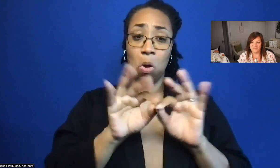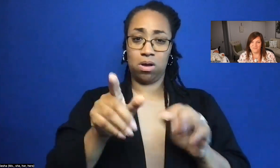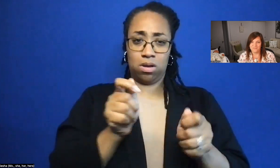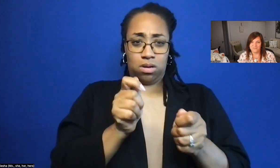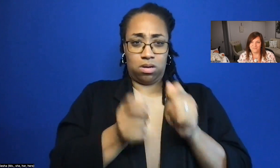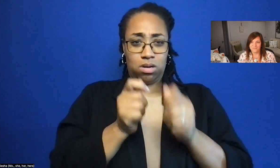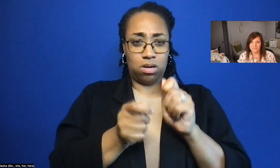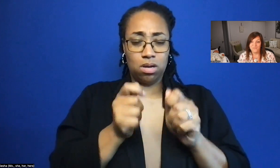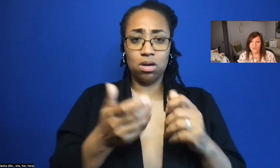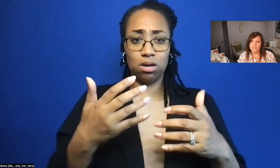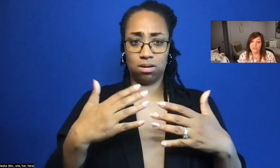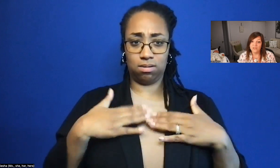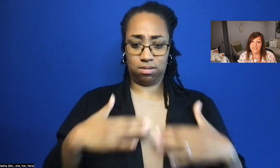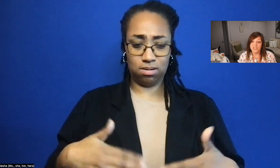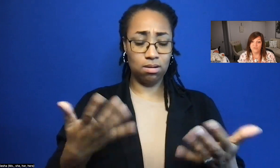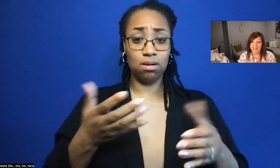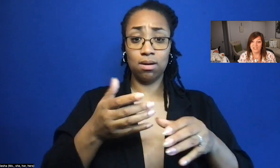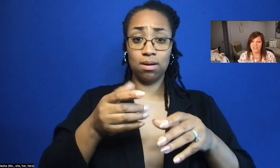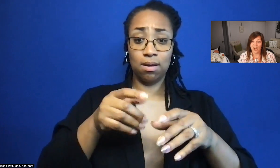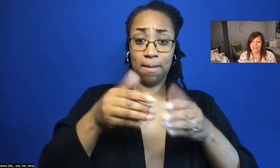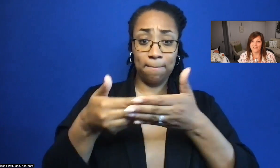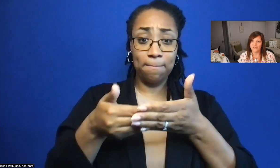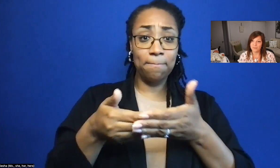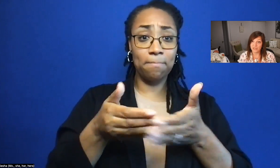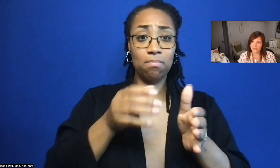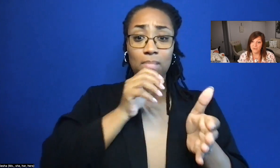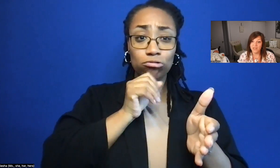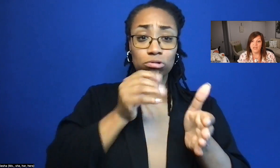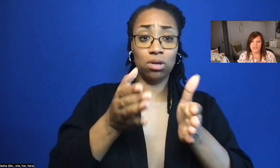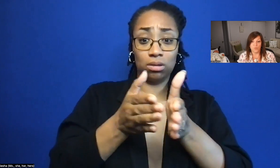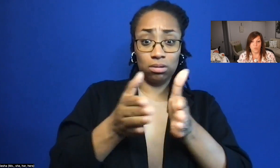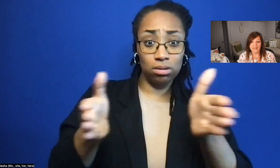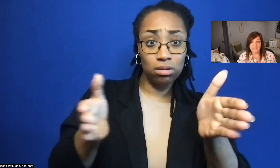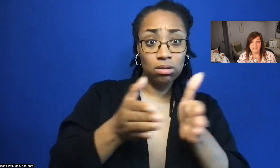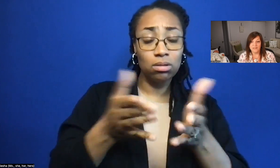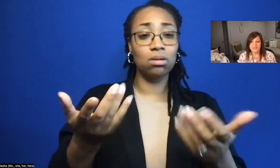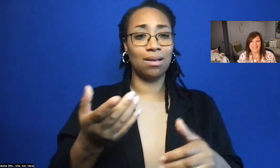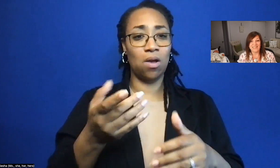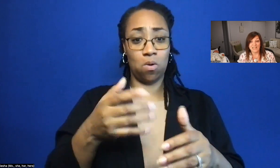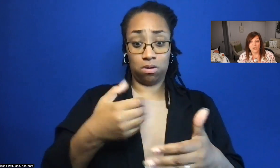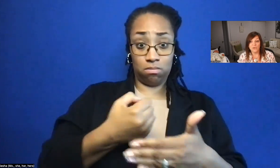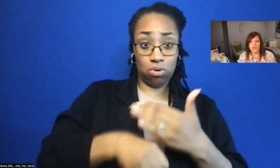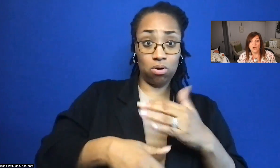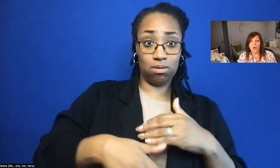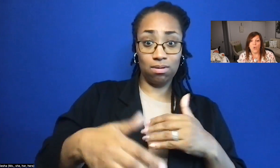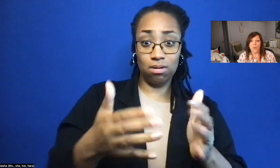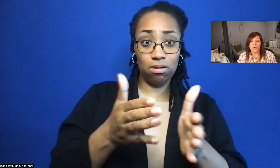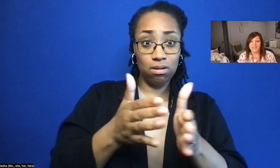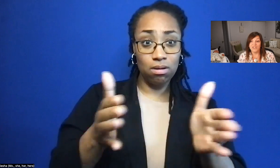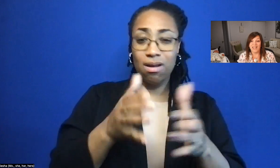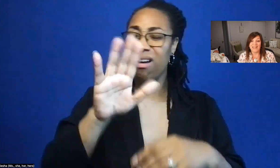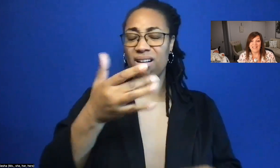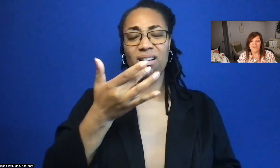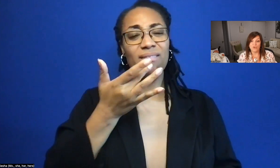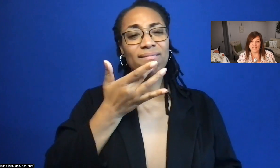well. Milk can range in color from blue to white to yellow,